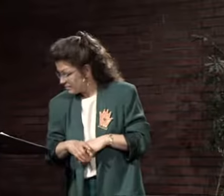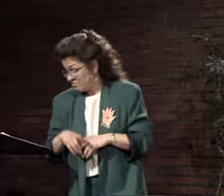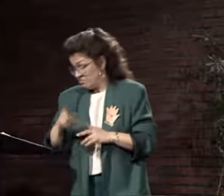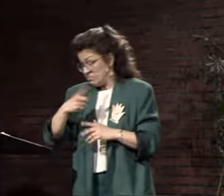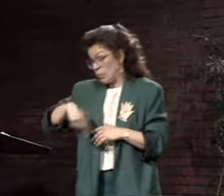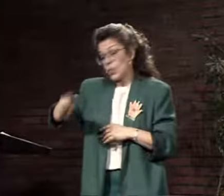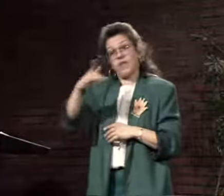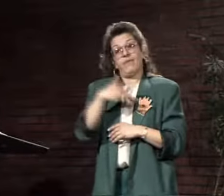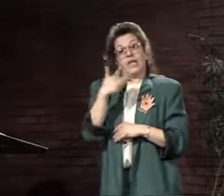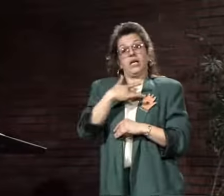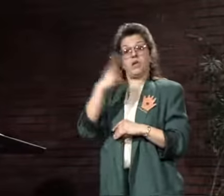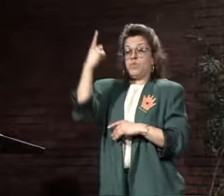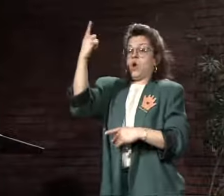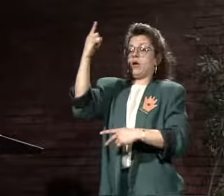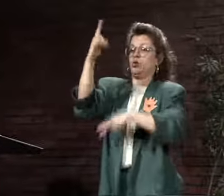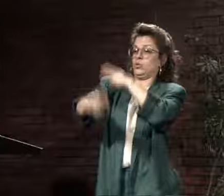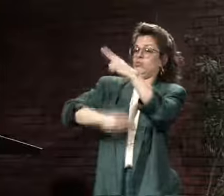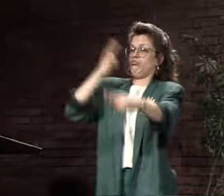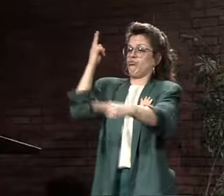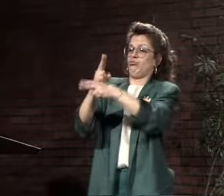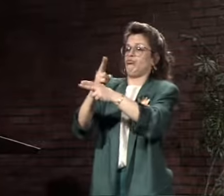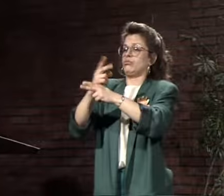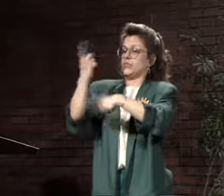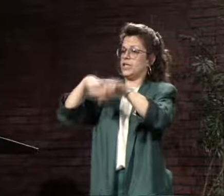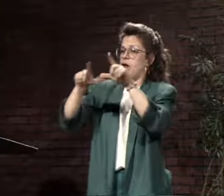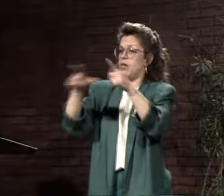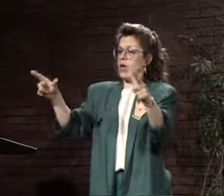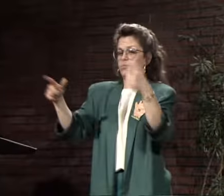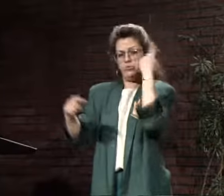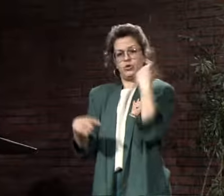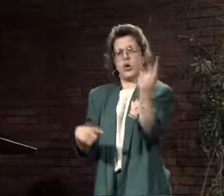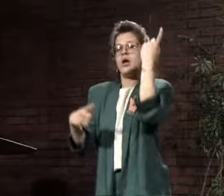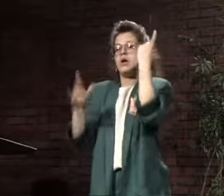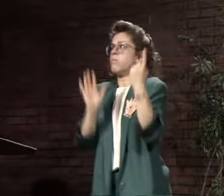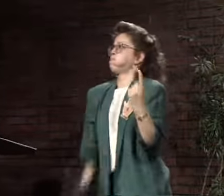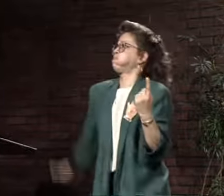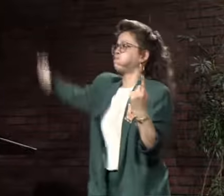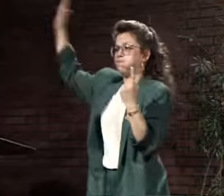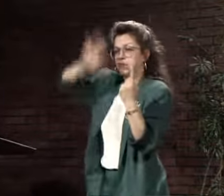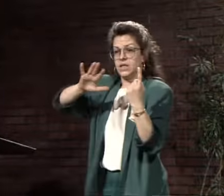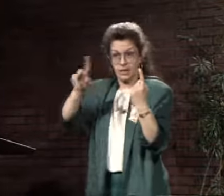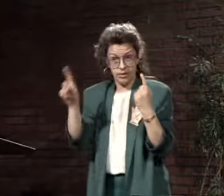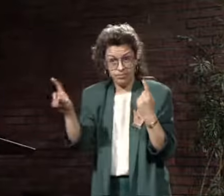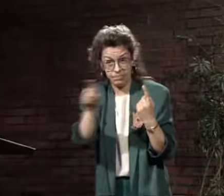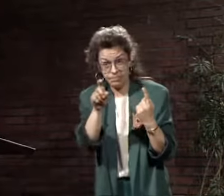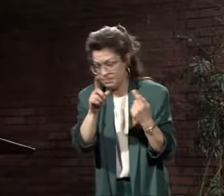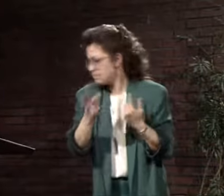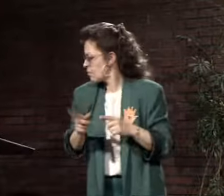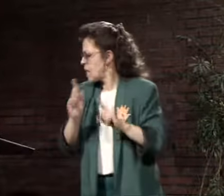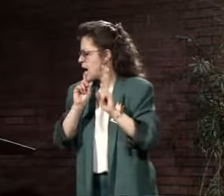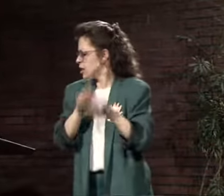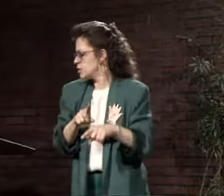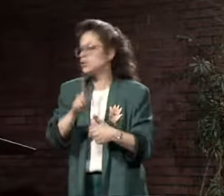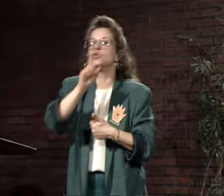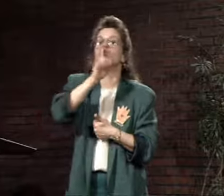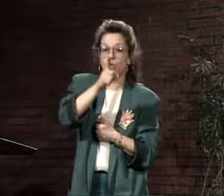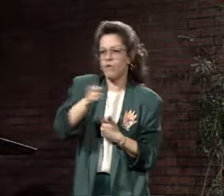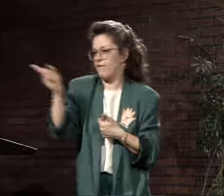we shorten that number and we'll ask a question about it. All right, second question. Is ASL or sign language a